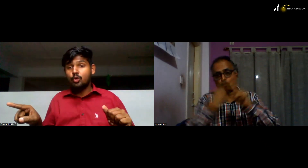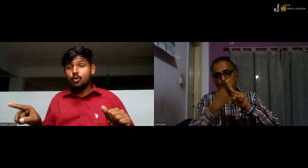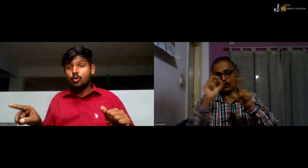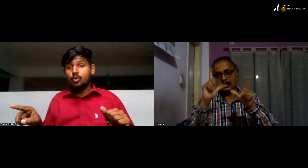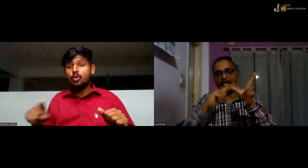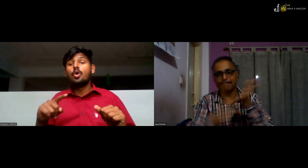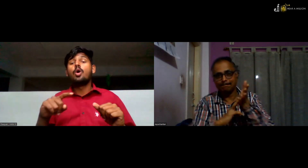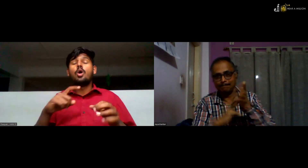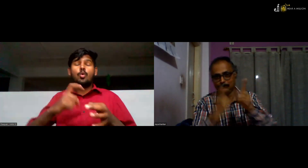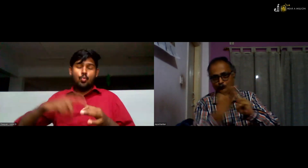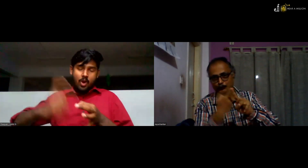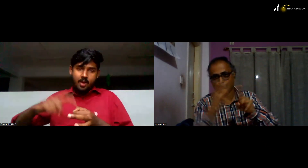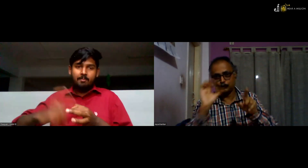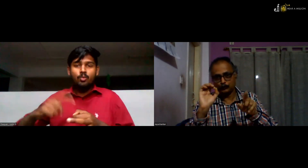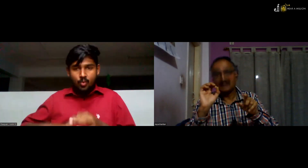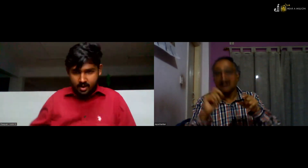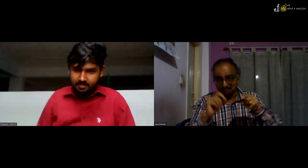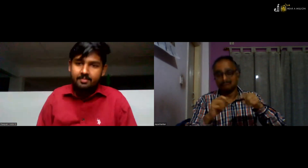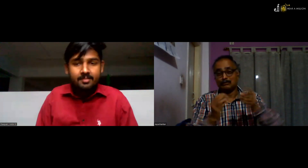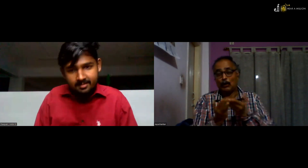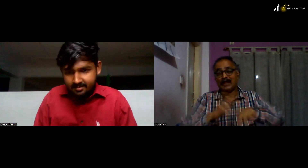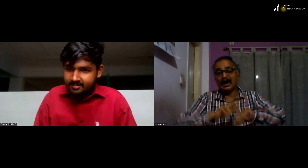from Elipe to Kottayam,